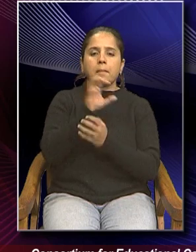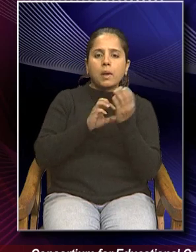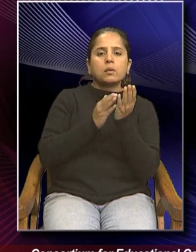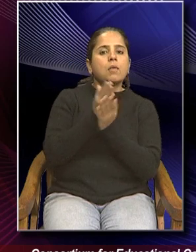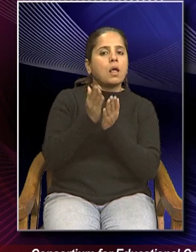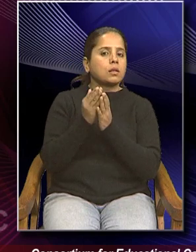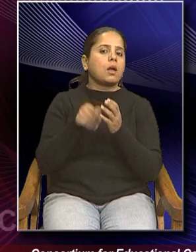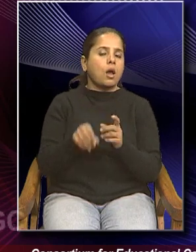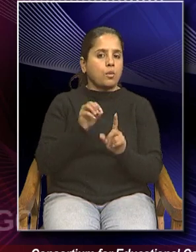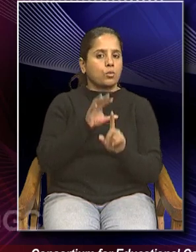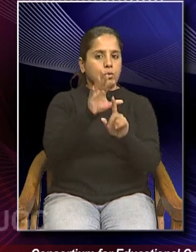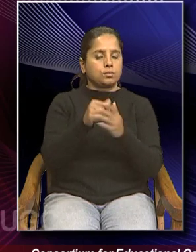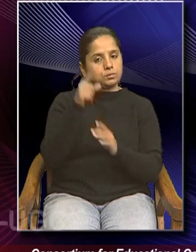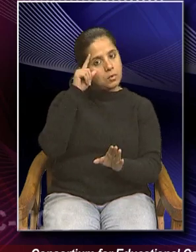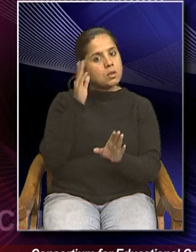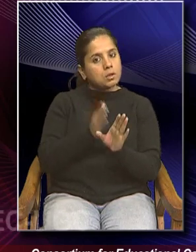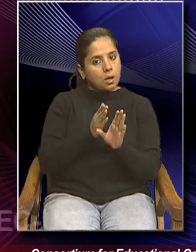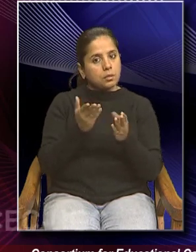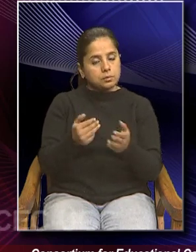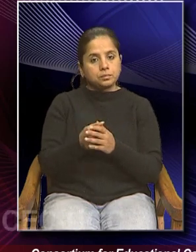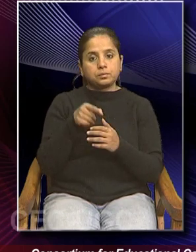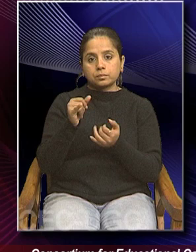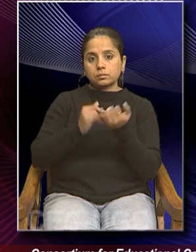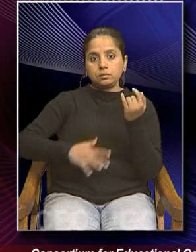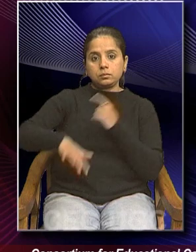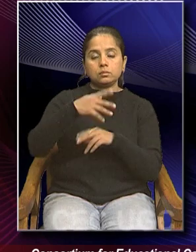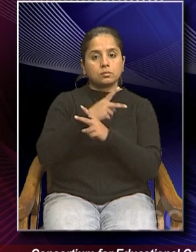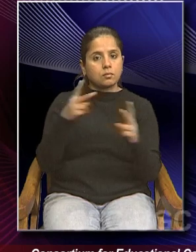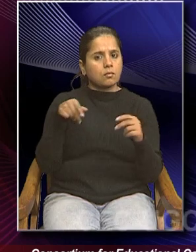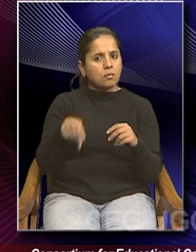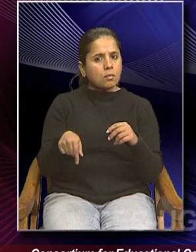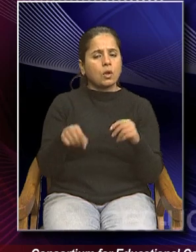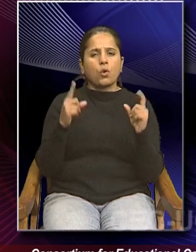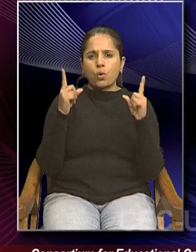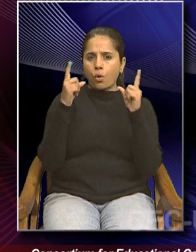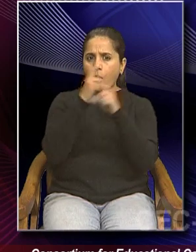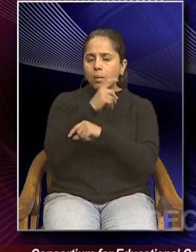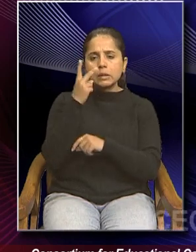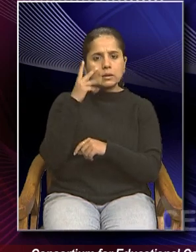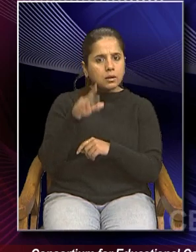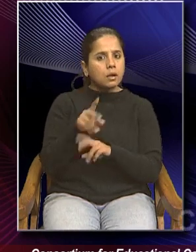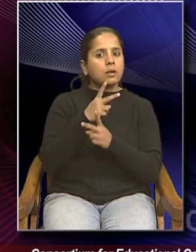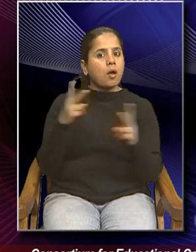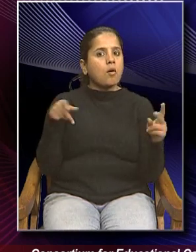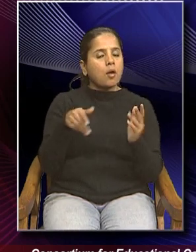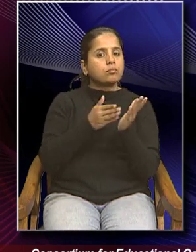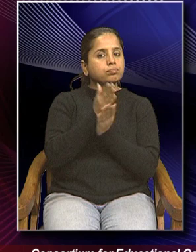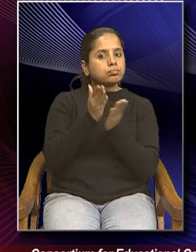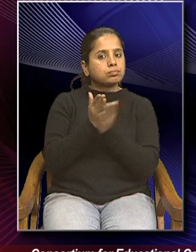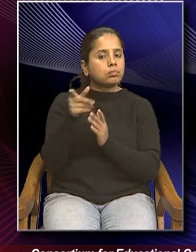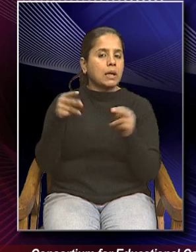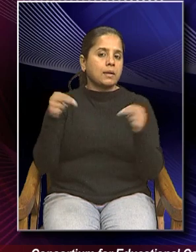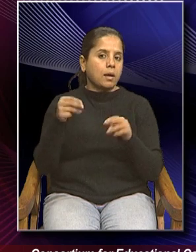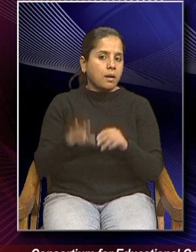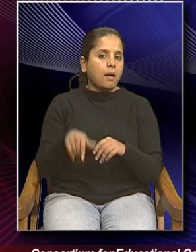in psychology. Also, because social phenomena are so complex, different kinds of methods are needed